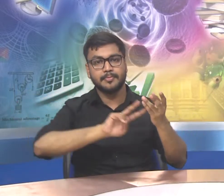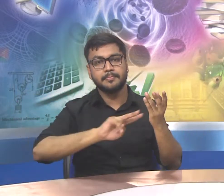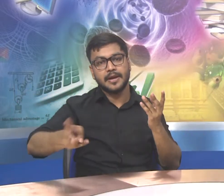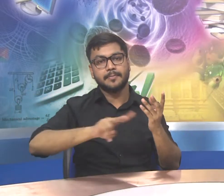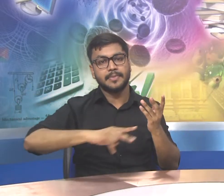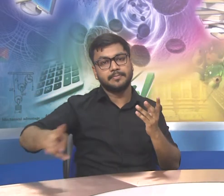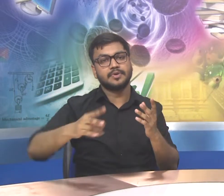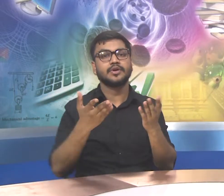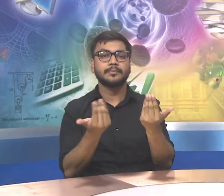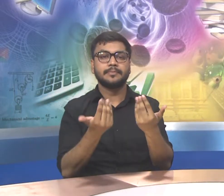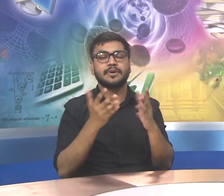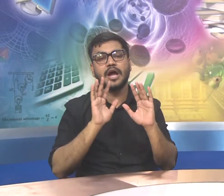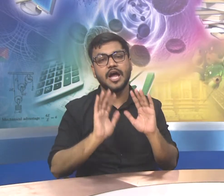draft.